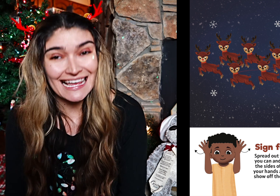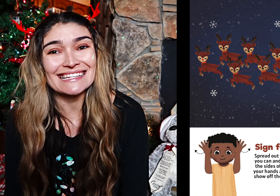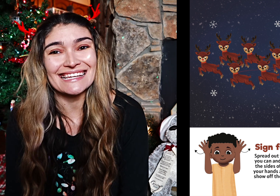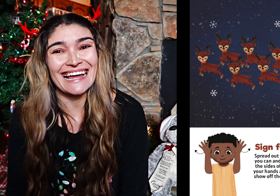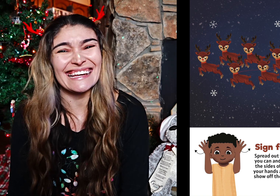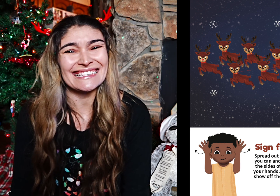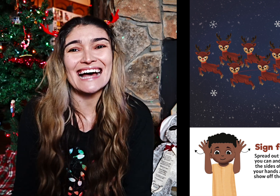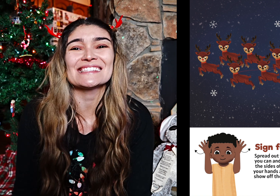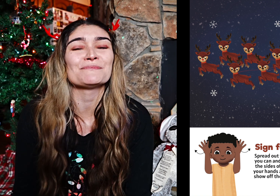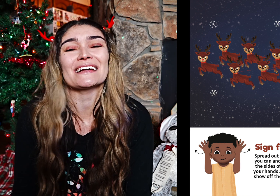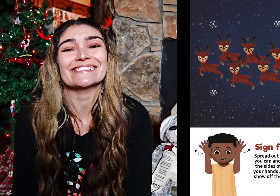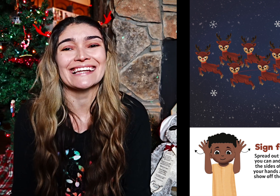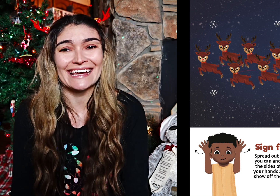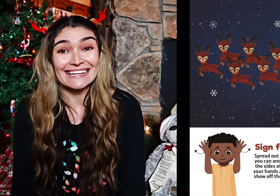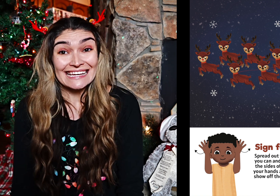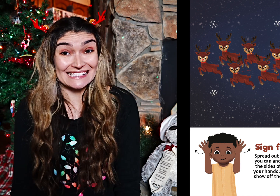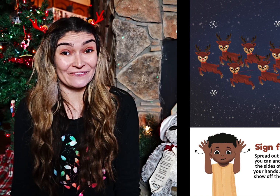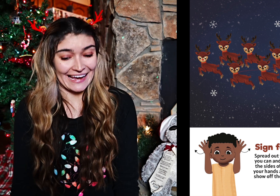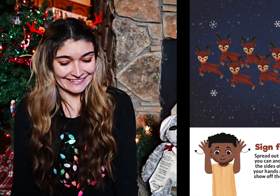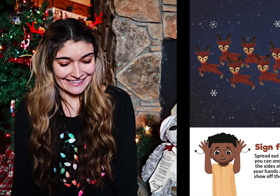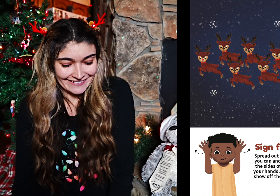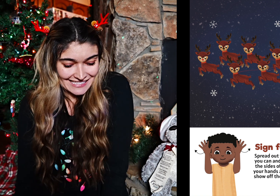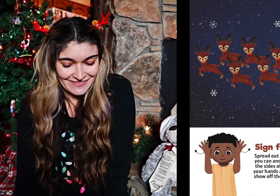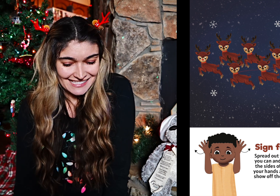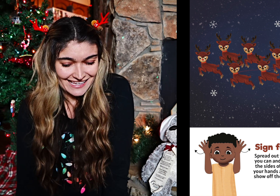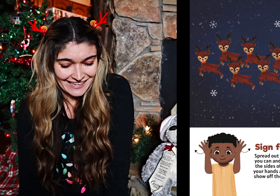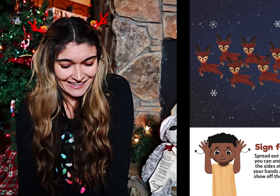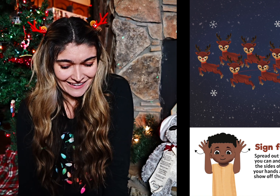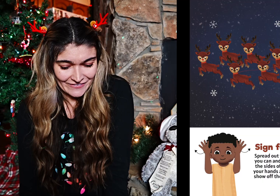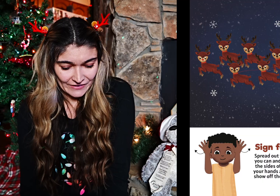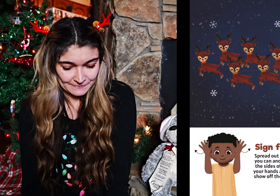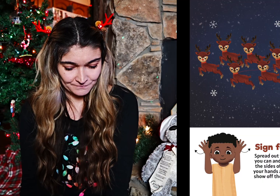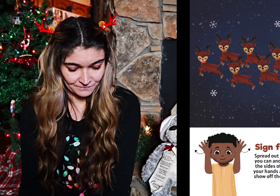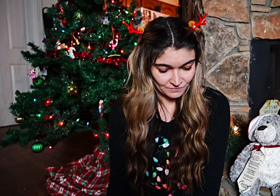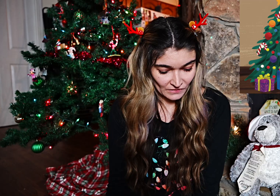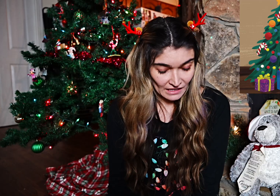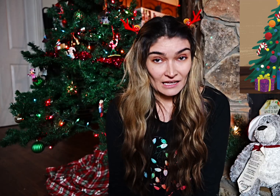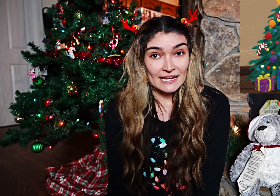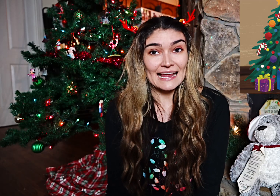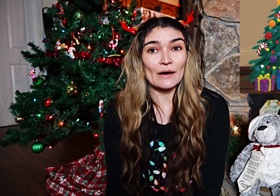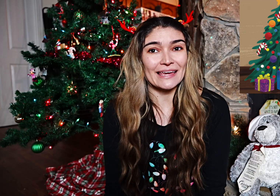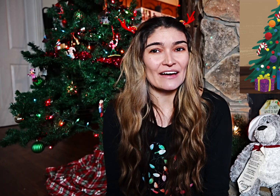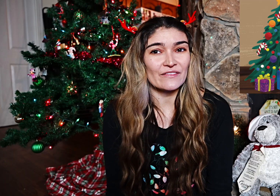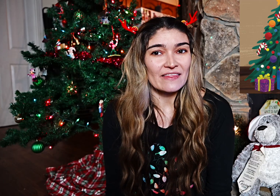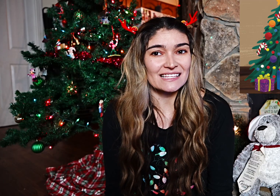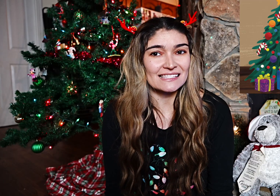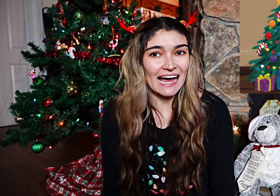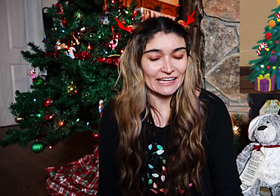sled tonight, a special night. It's finally Christmas Eve. Now we have the sign